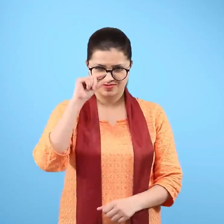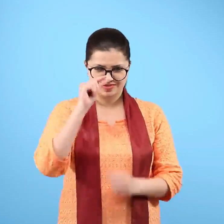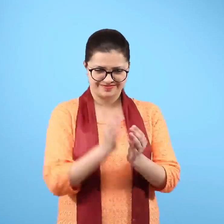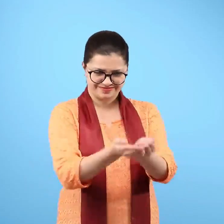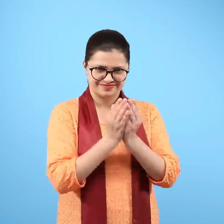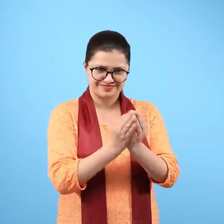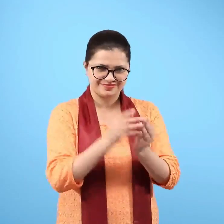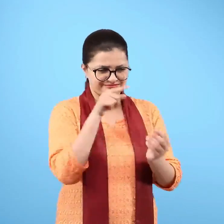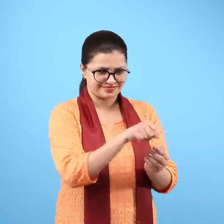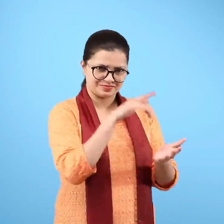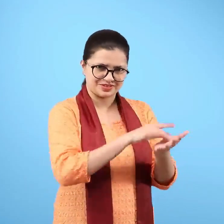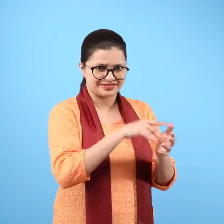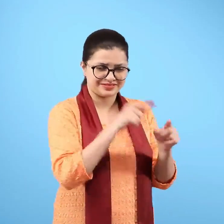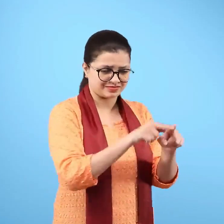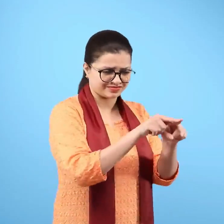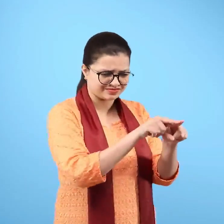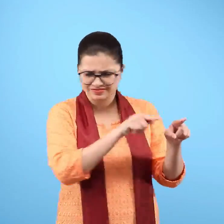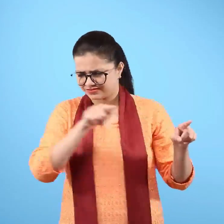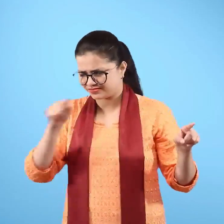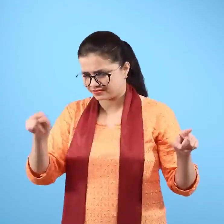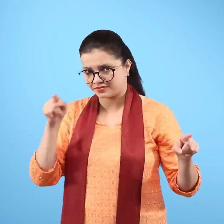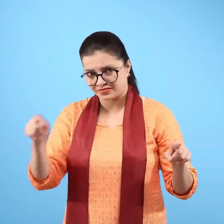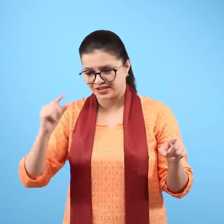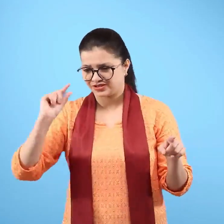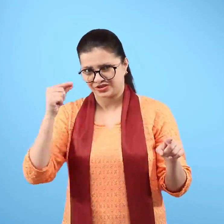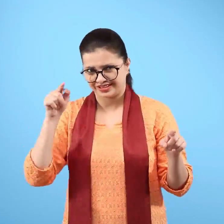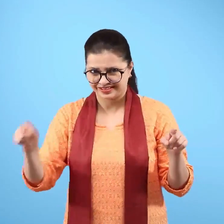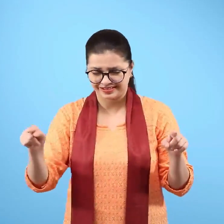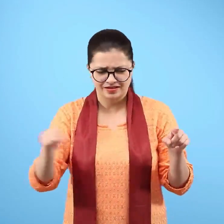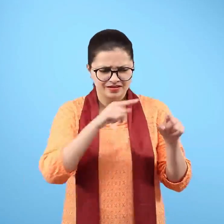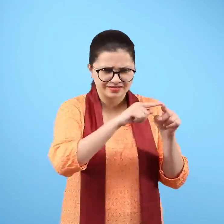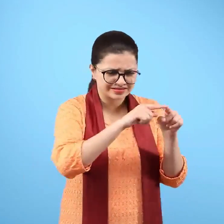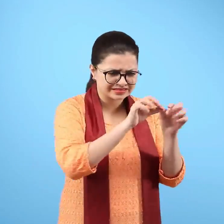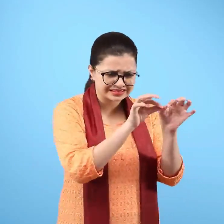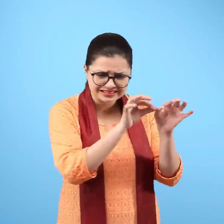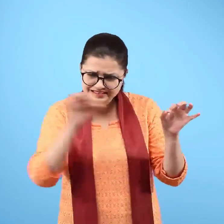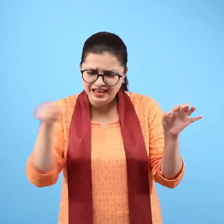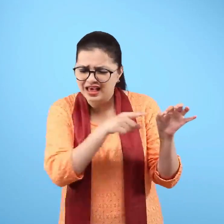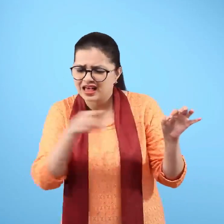Measure the length of the route between Bhelpur and Chola Ghat. You can use a thread.